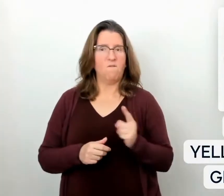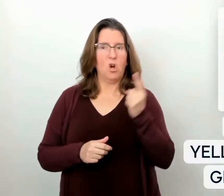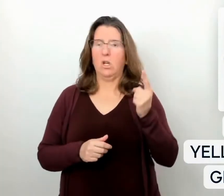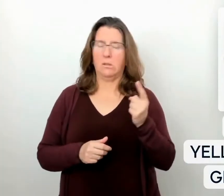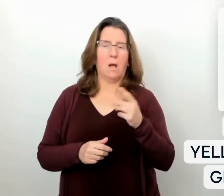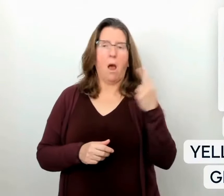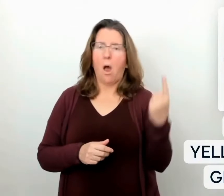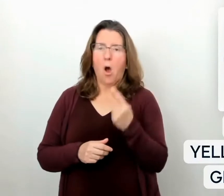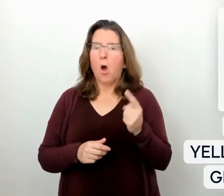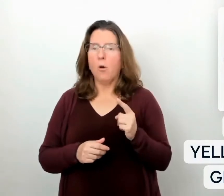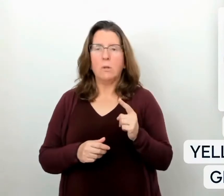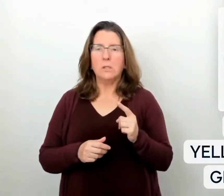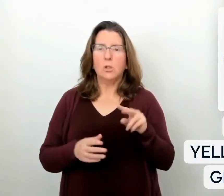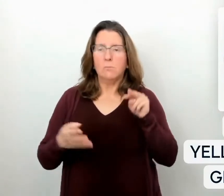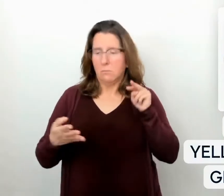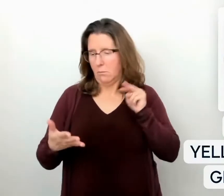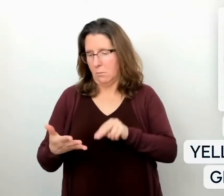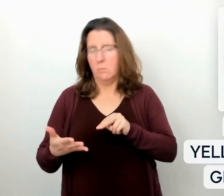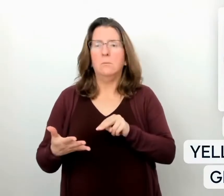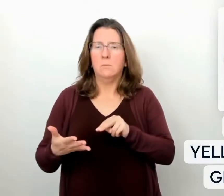I begin by looking at the text.